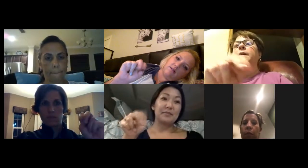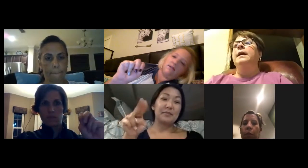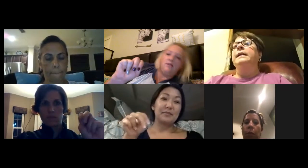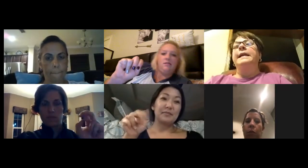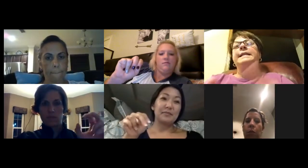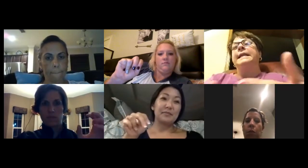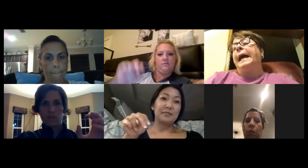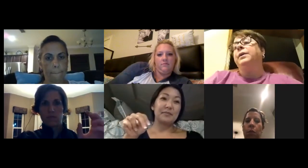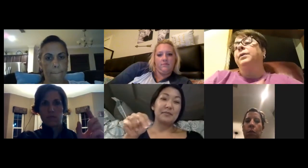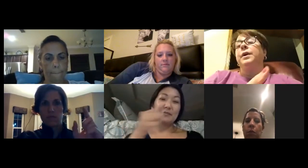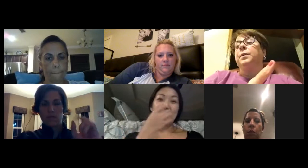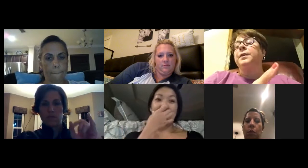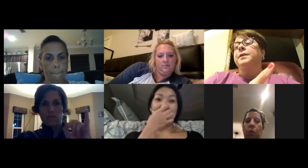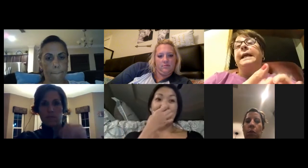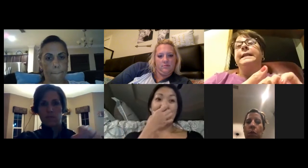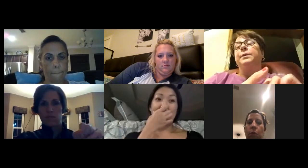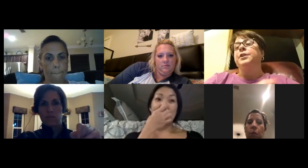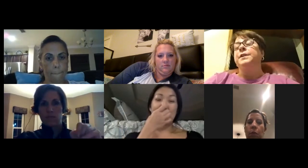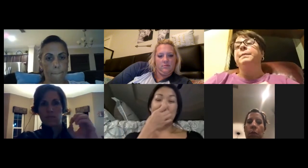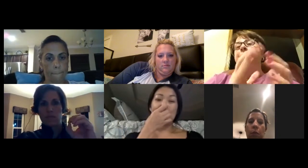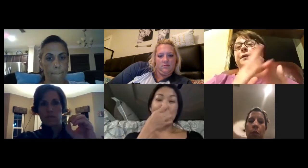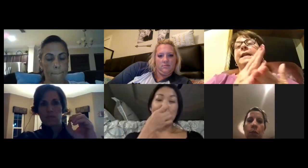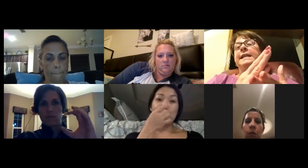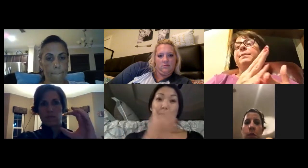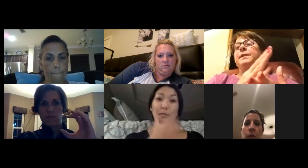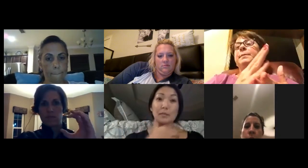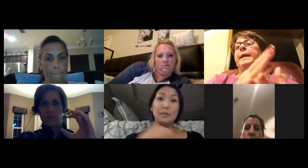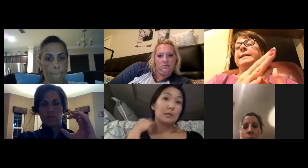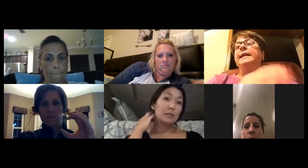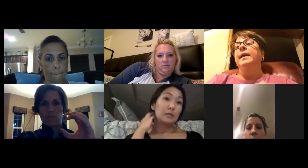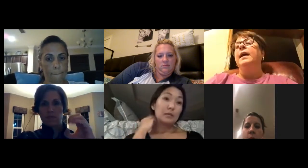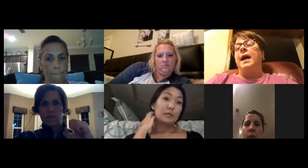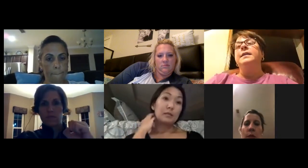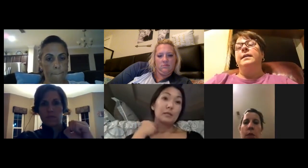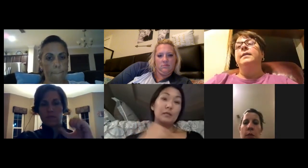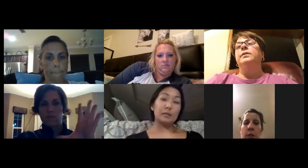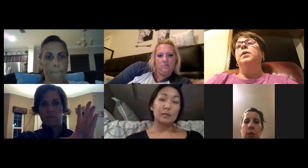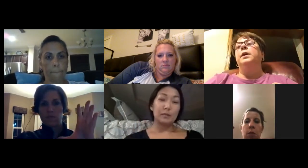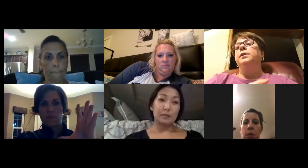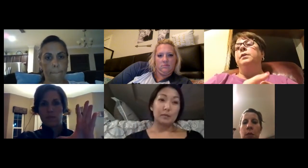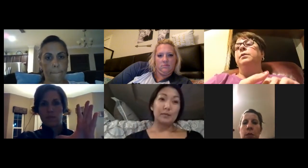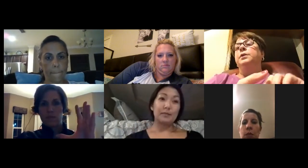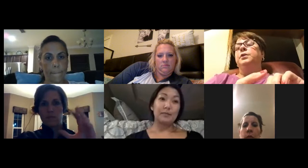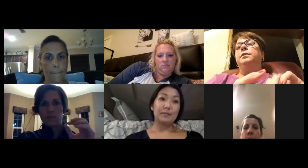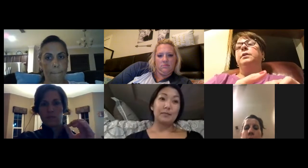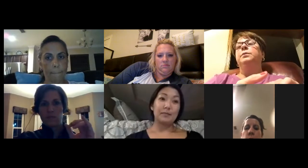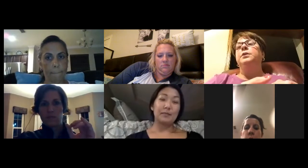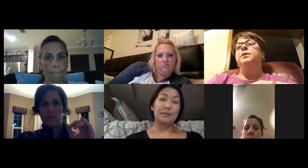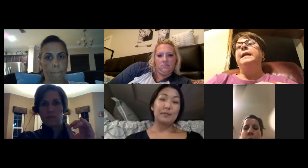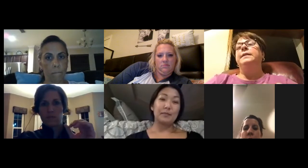And like I said, I don't know what their sign language is, but if you guys keep this basic, I think they'll know what you're saying to them.